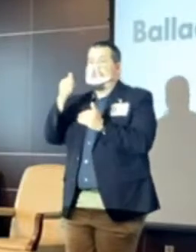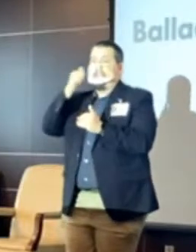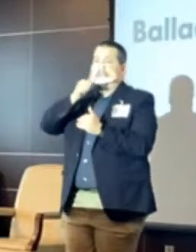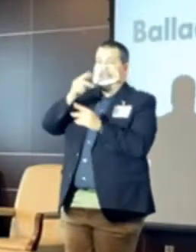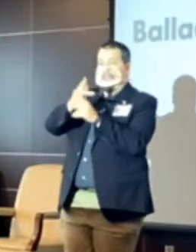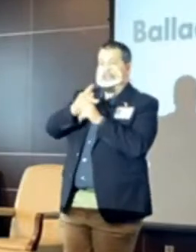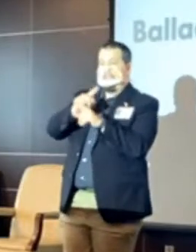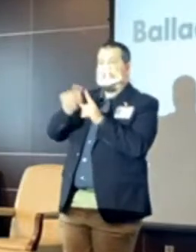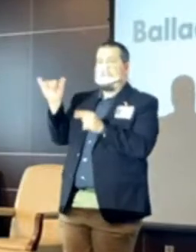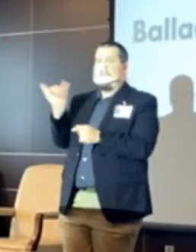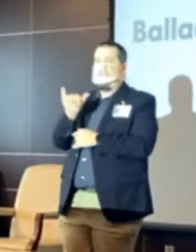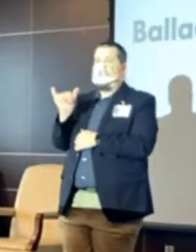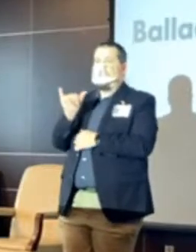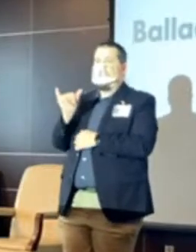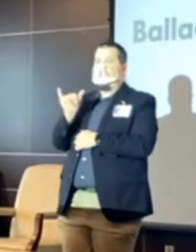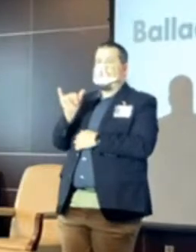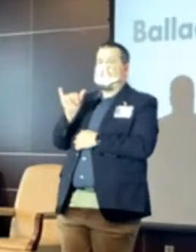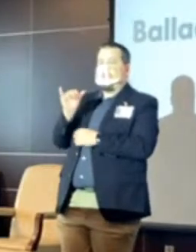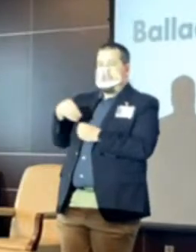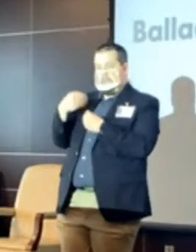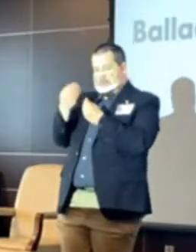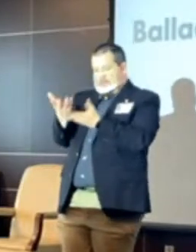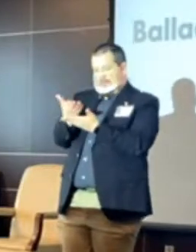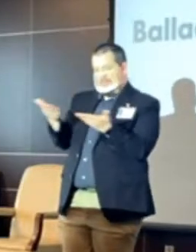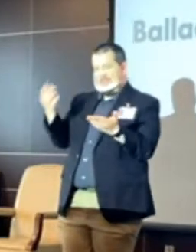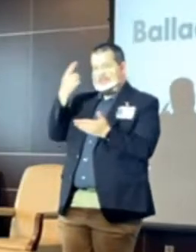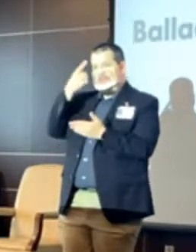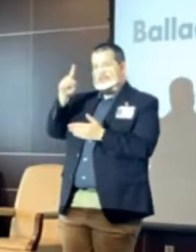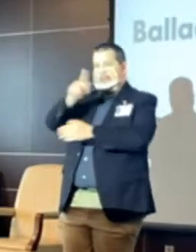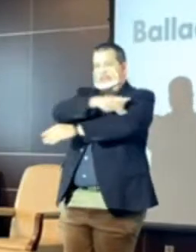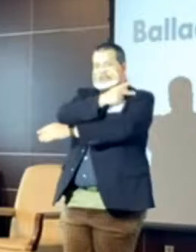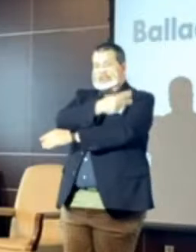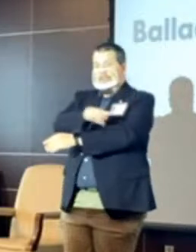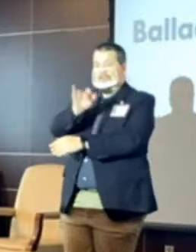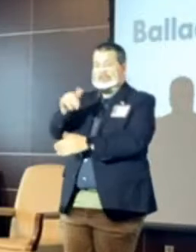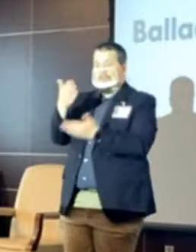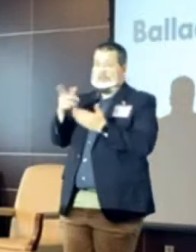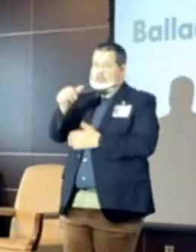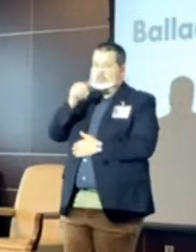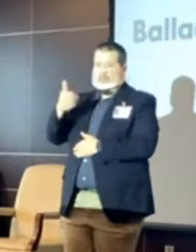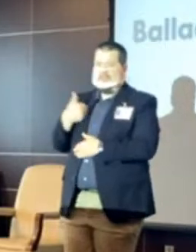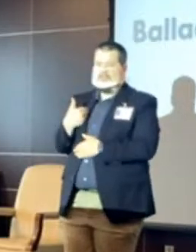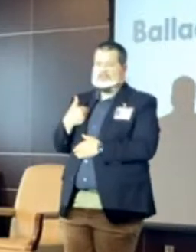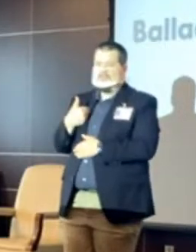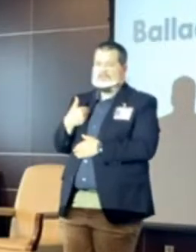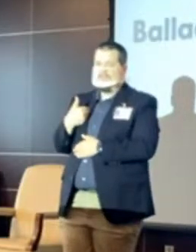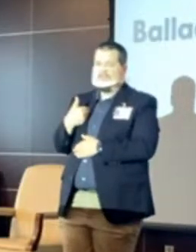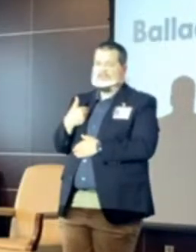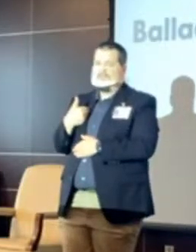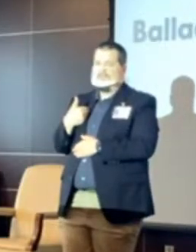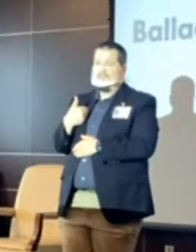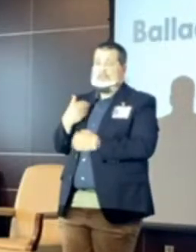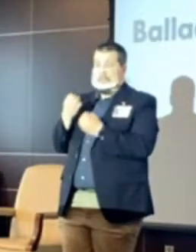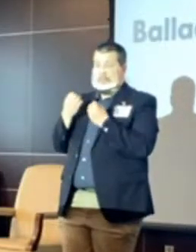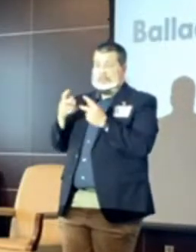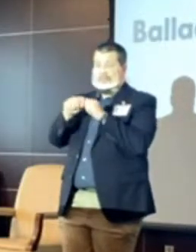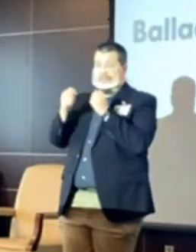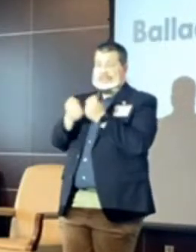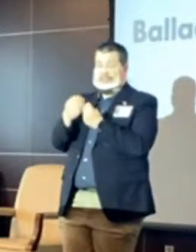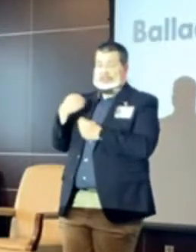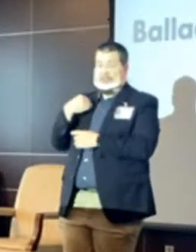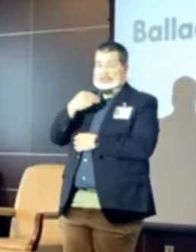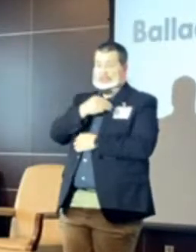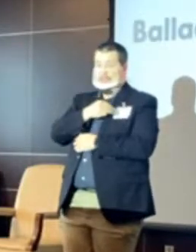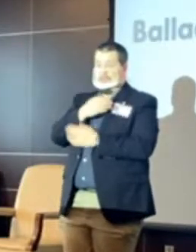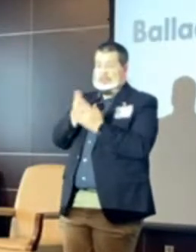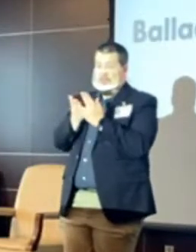caring, but it's also providing things for our patients that maybe they don't have. And many of our team members have